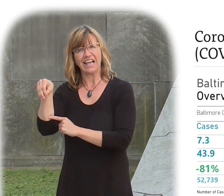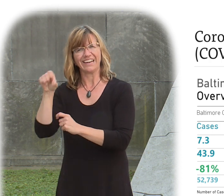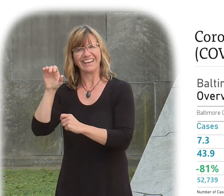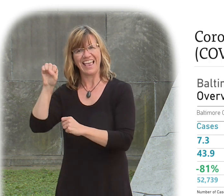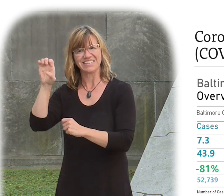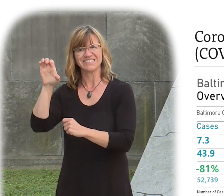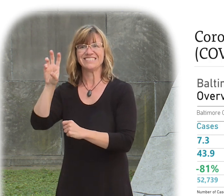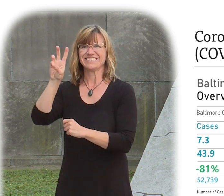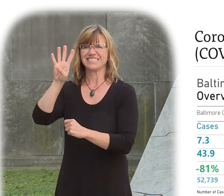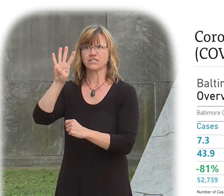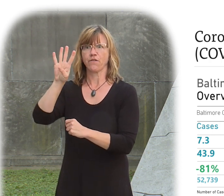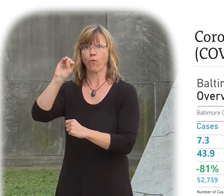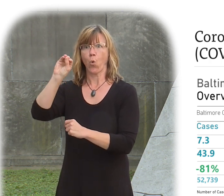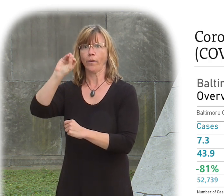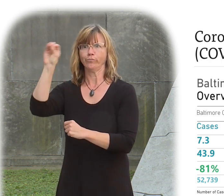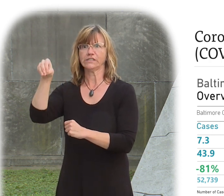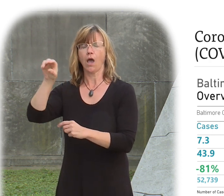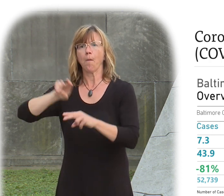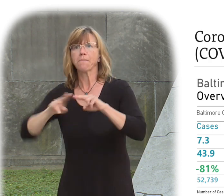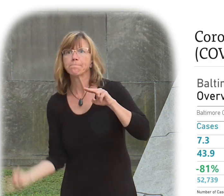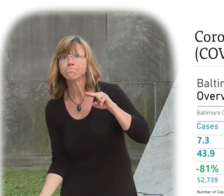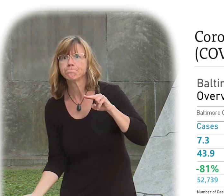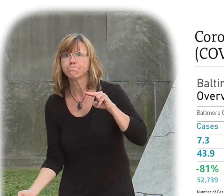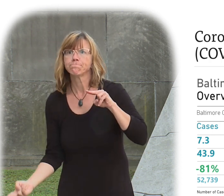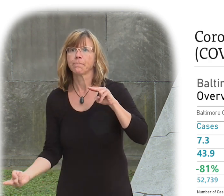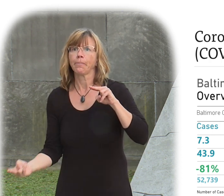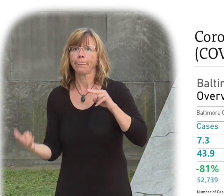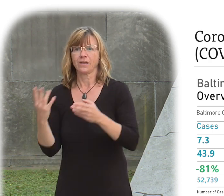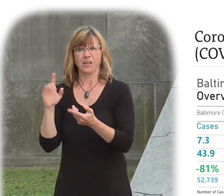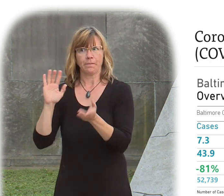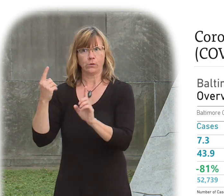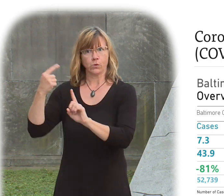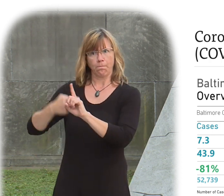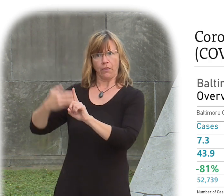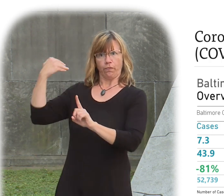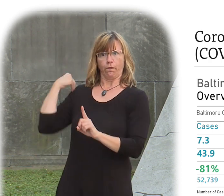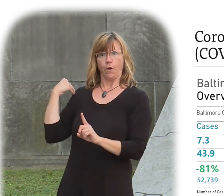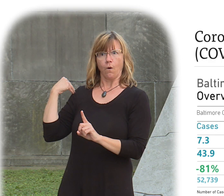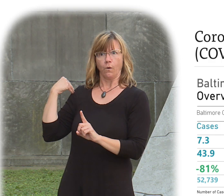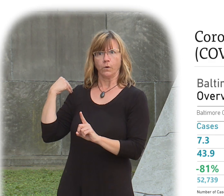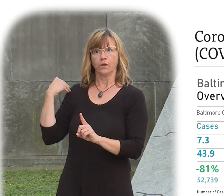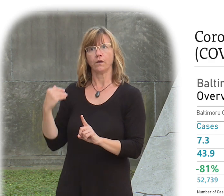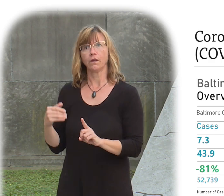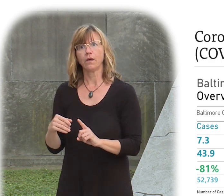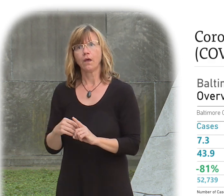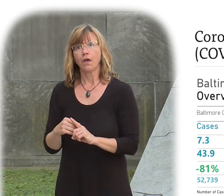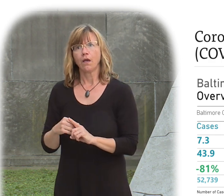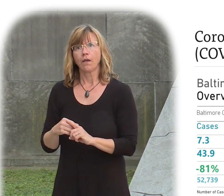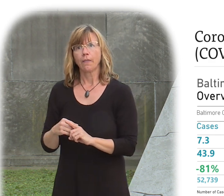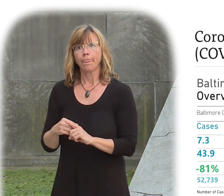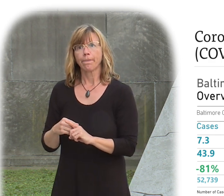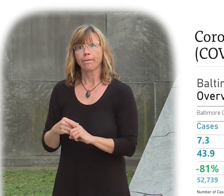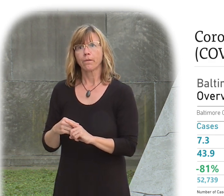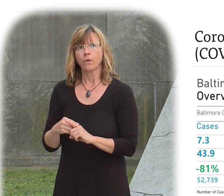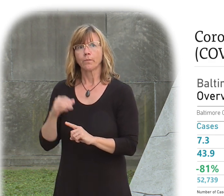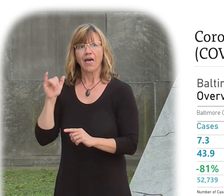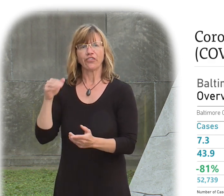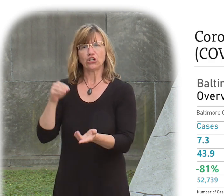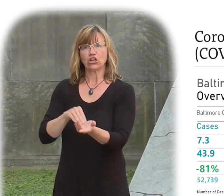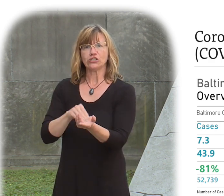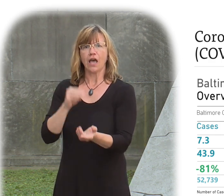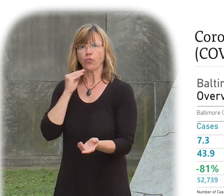weeks ago. Our intensive care unit and acute care unit capacity have also decreased and are both holding at 83%